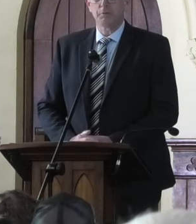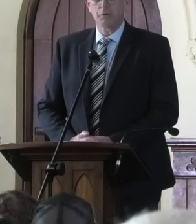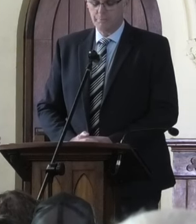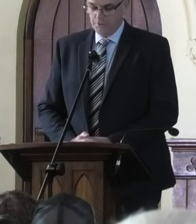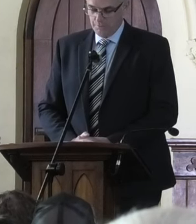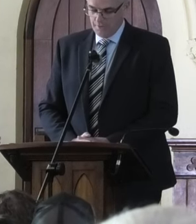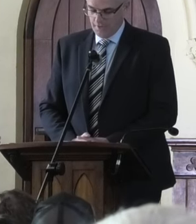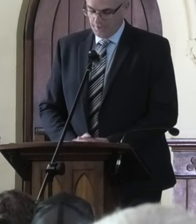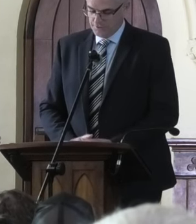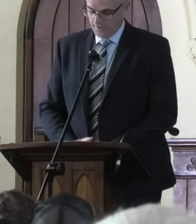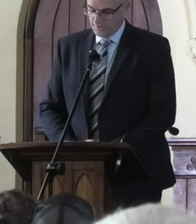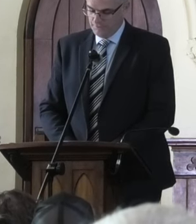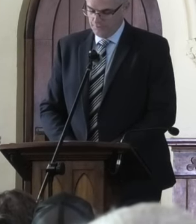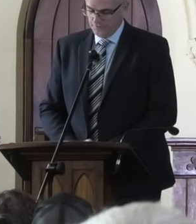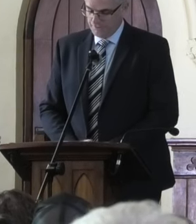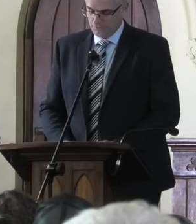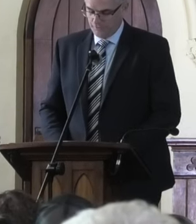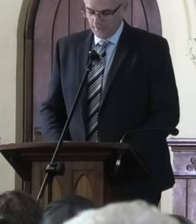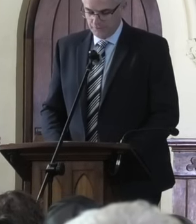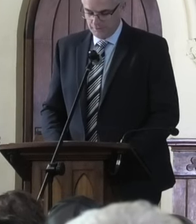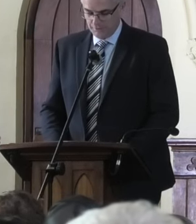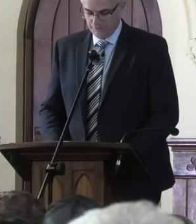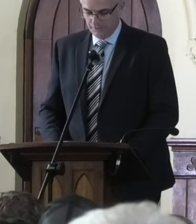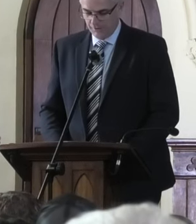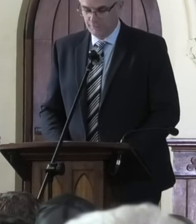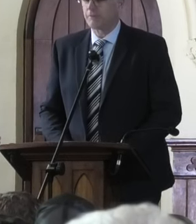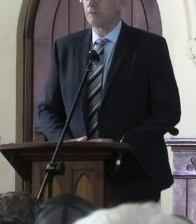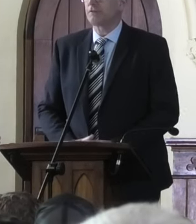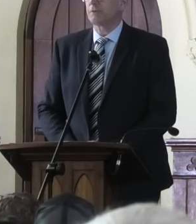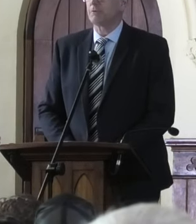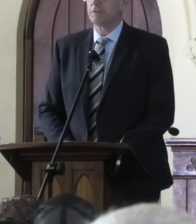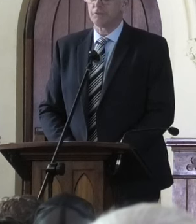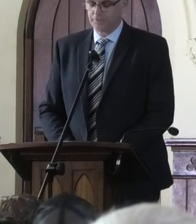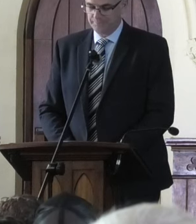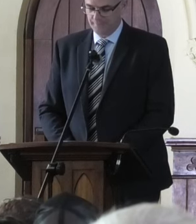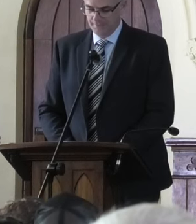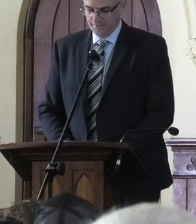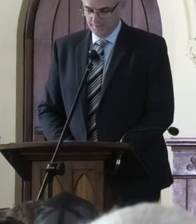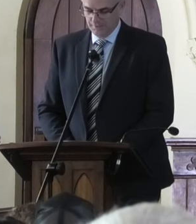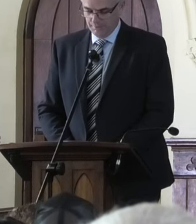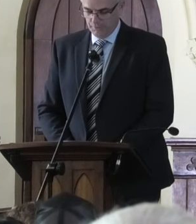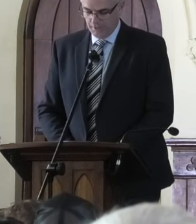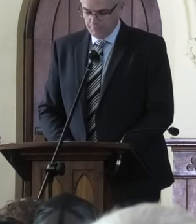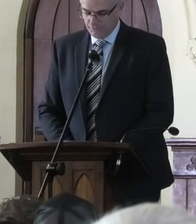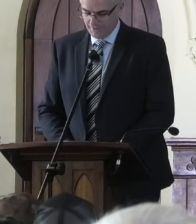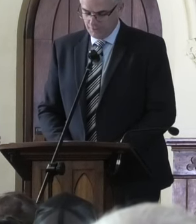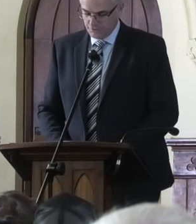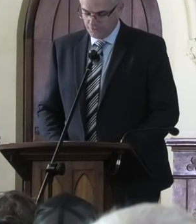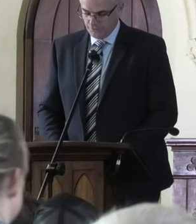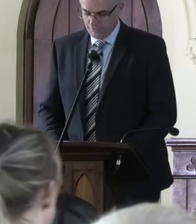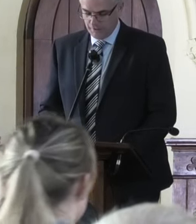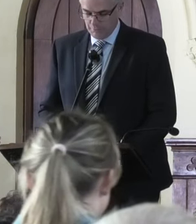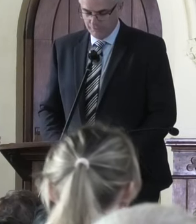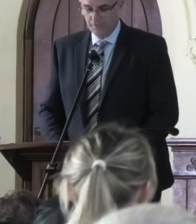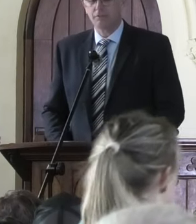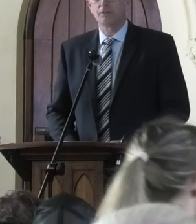Friends, let me welcome you here today for this service of thanksgiving for the life of Rinska Moritz. My name is David